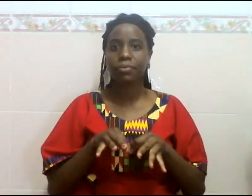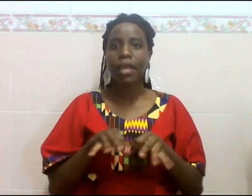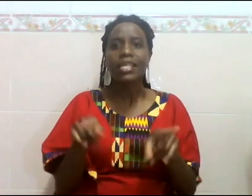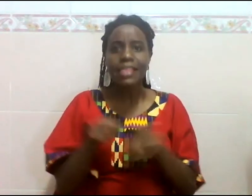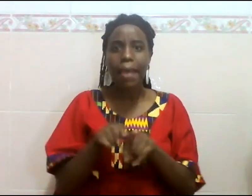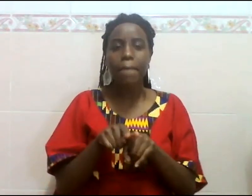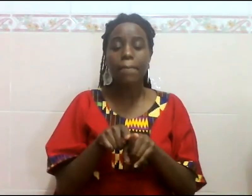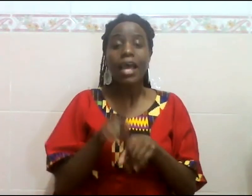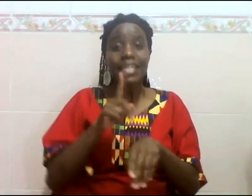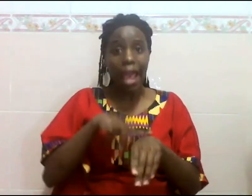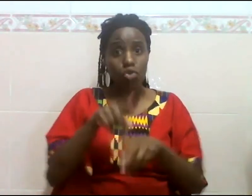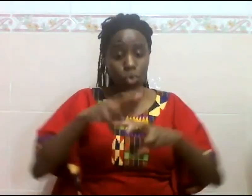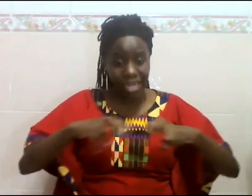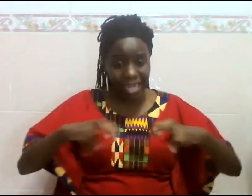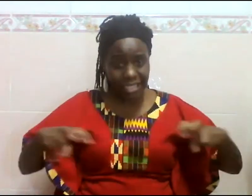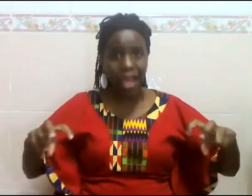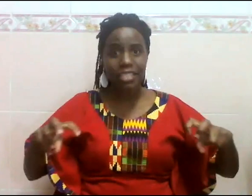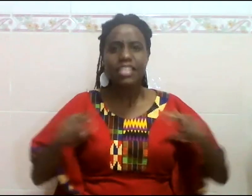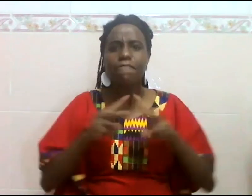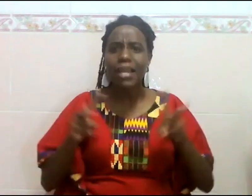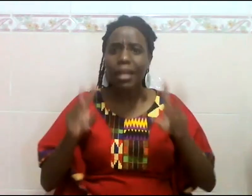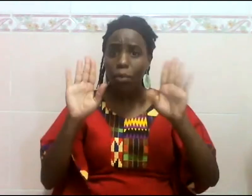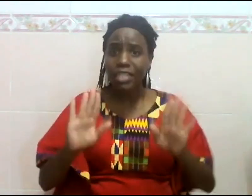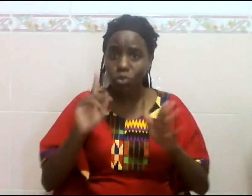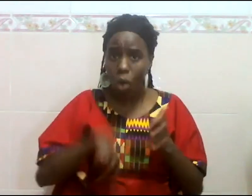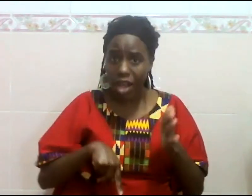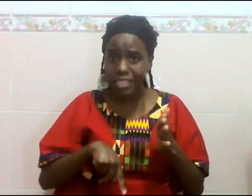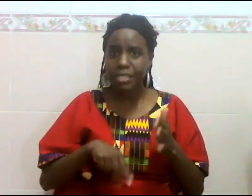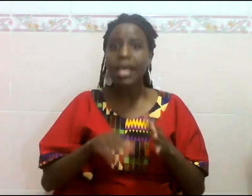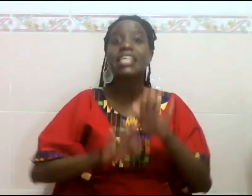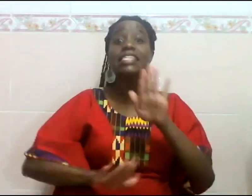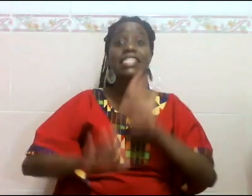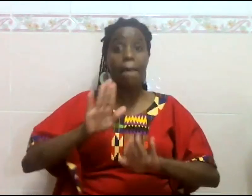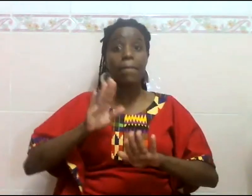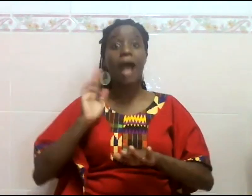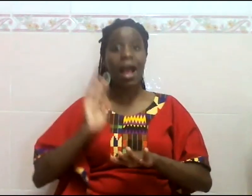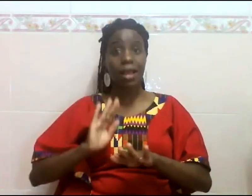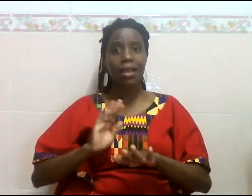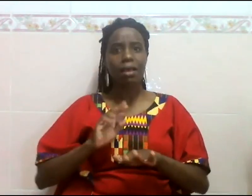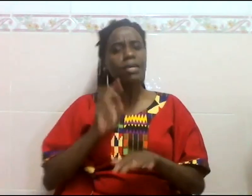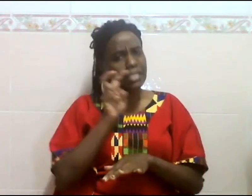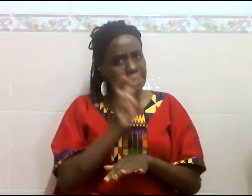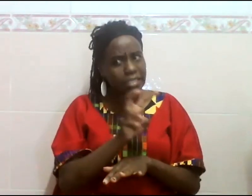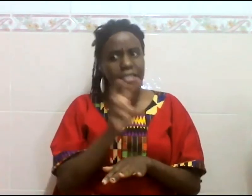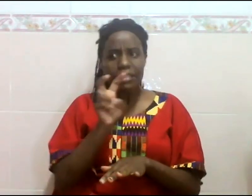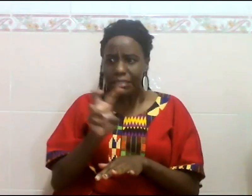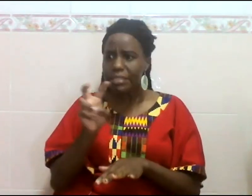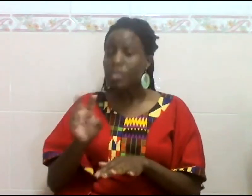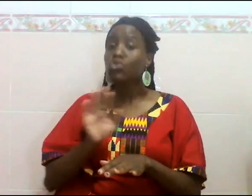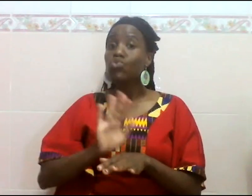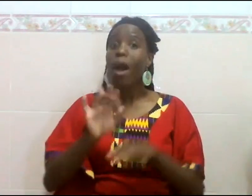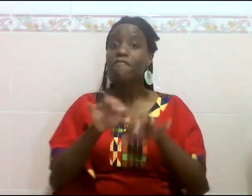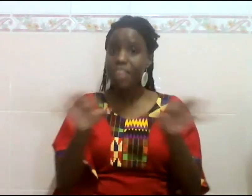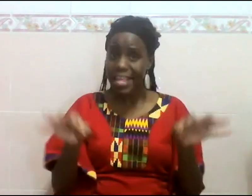space, it's worth sometimes stepping back and looking at your discipline, because and writing about it in this way, because it really